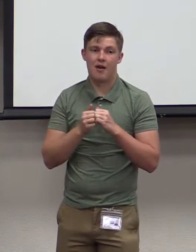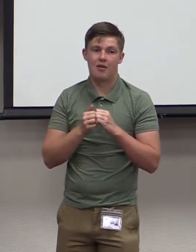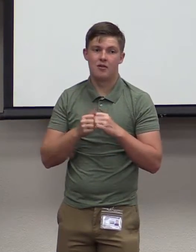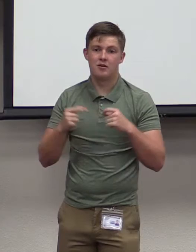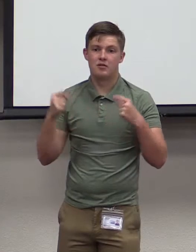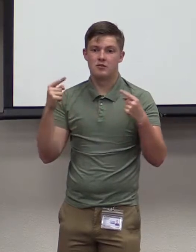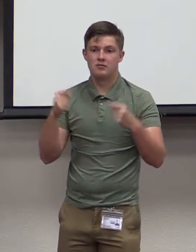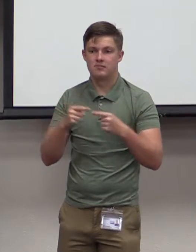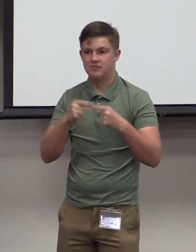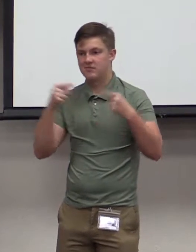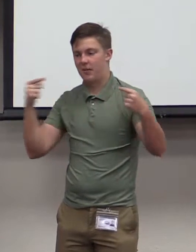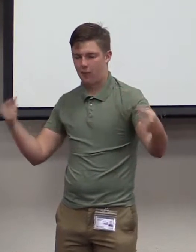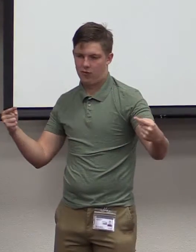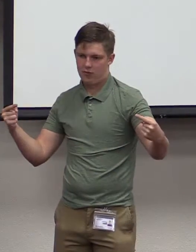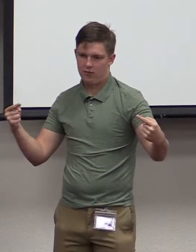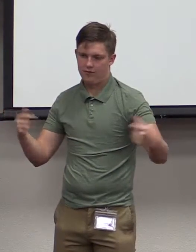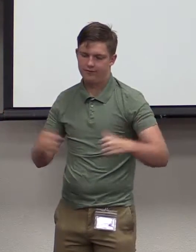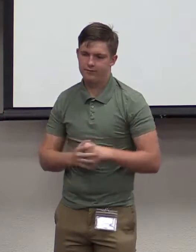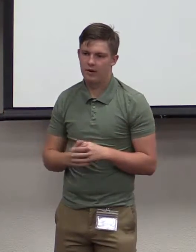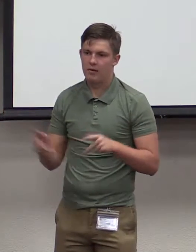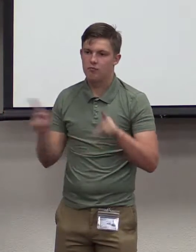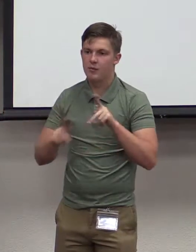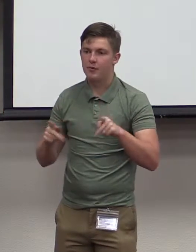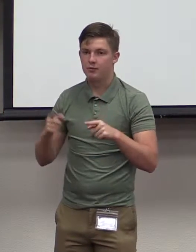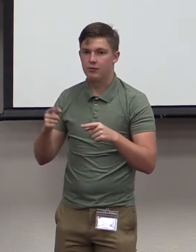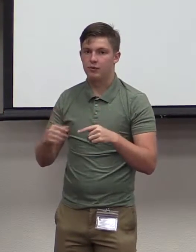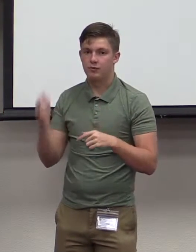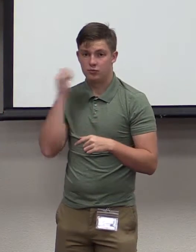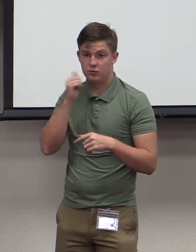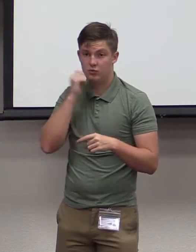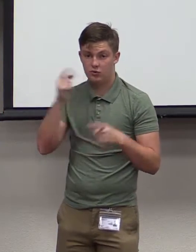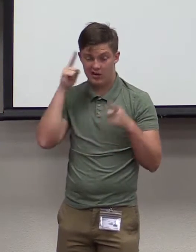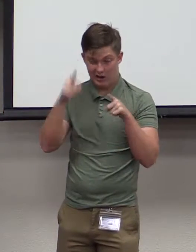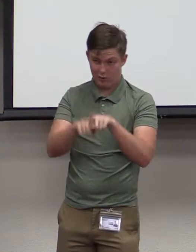one another. Of people who usually agree with each other or like each other.